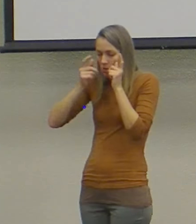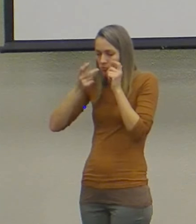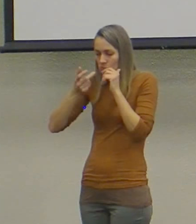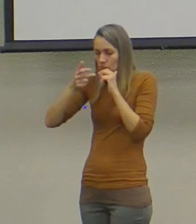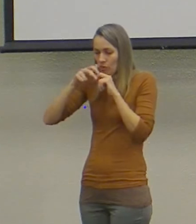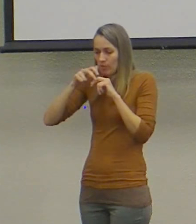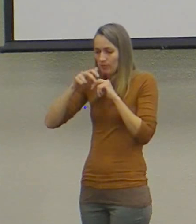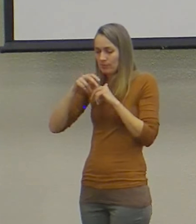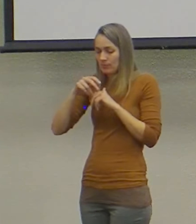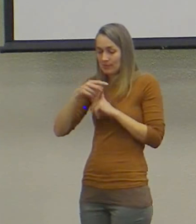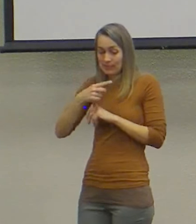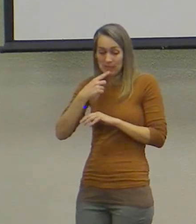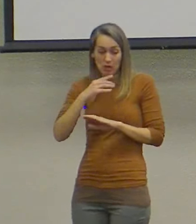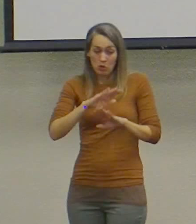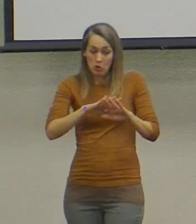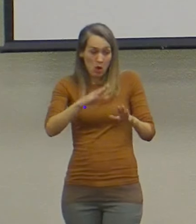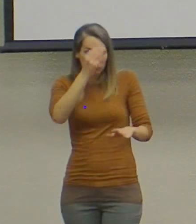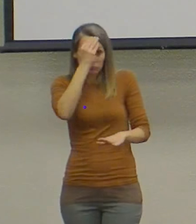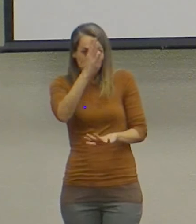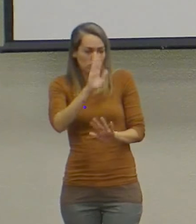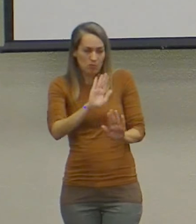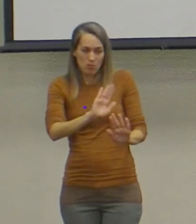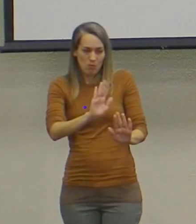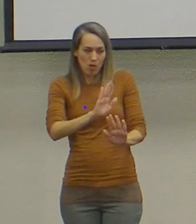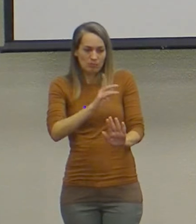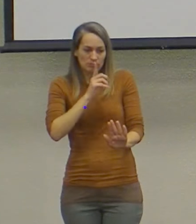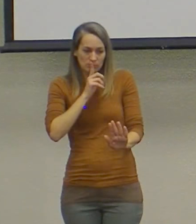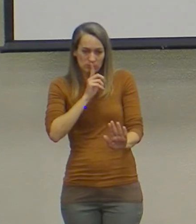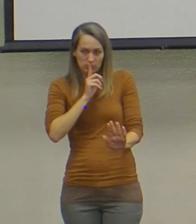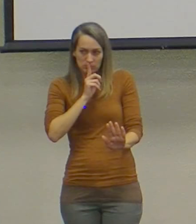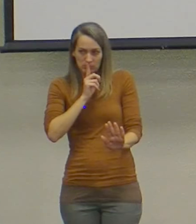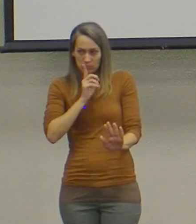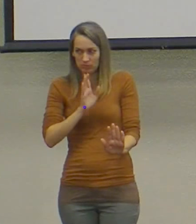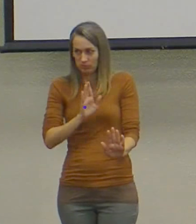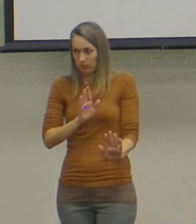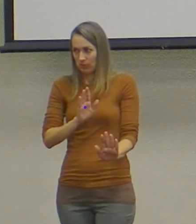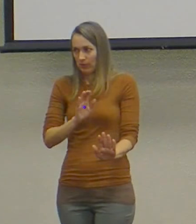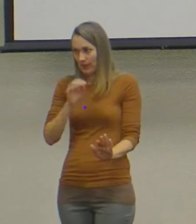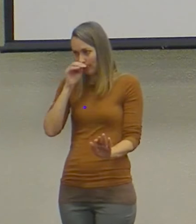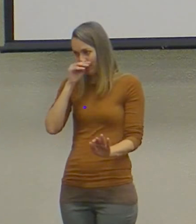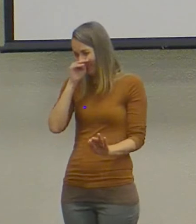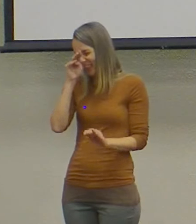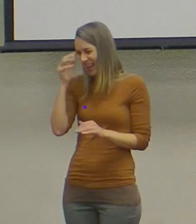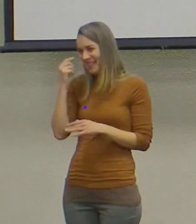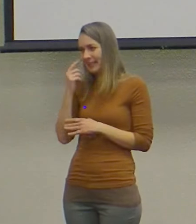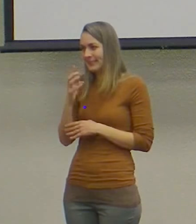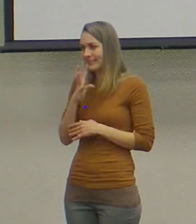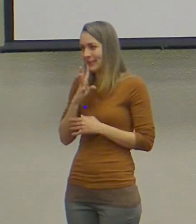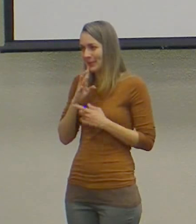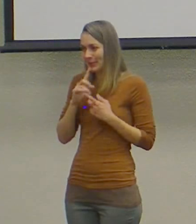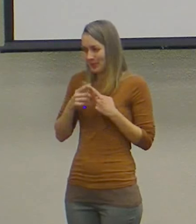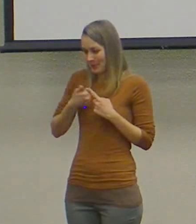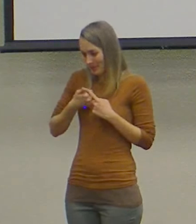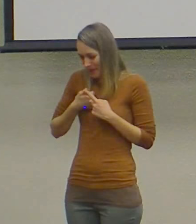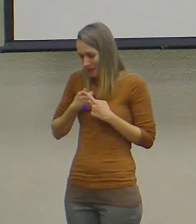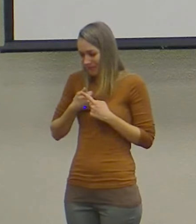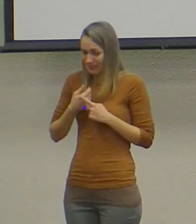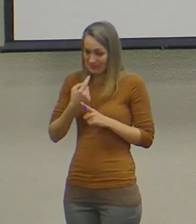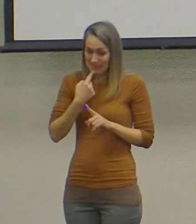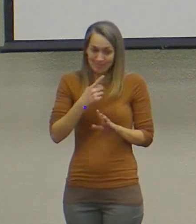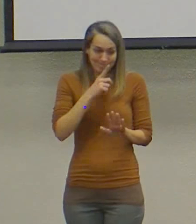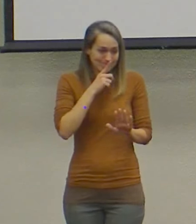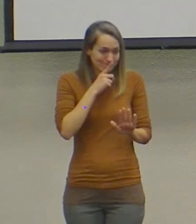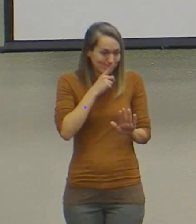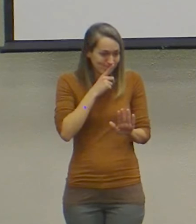said to her, don't let it be known. I think he's talking more to himself here as much as to Ruth, but don't say